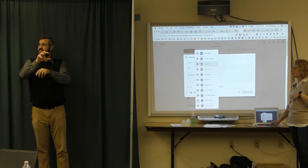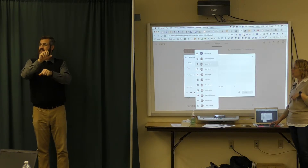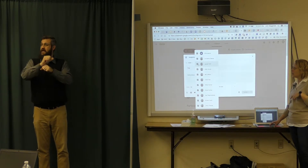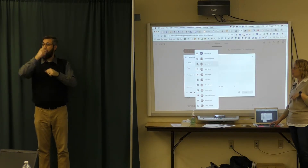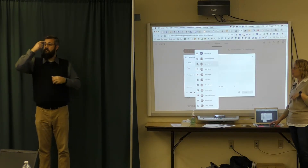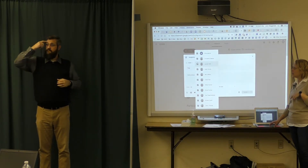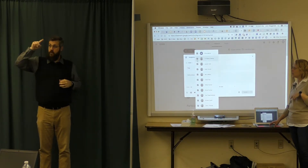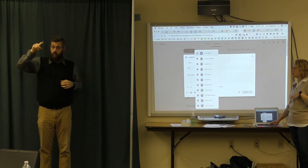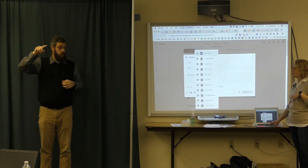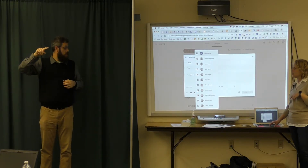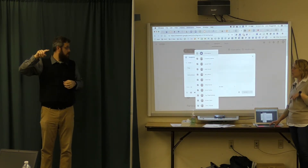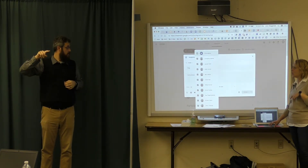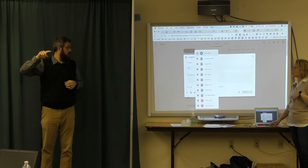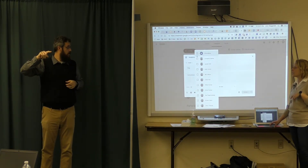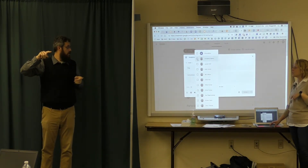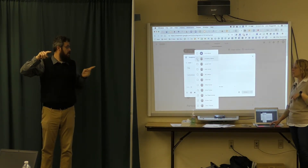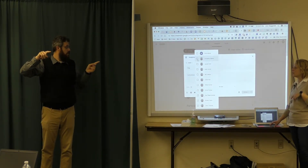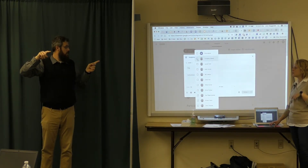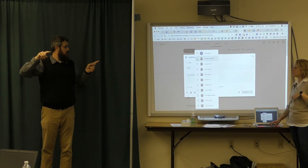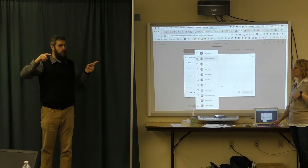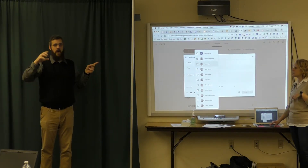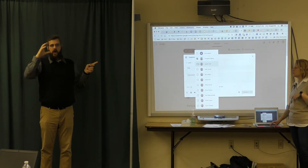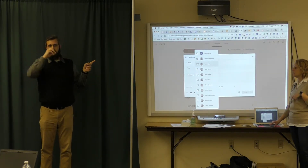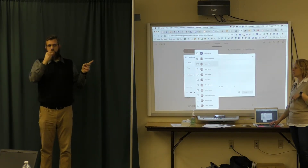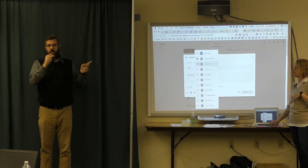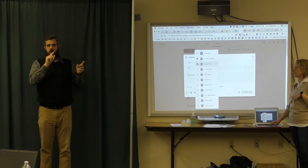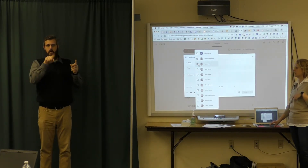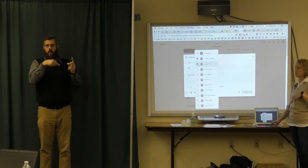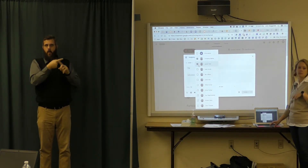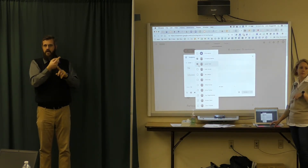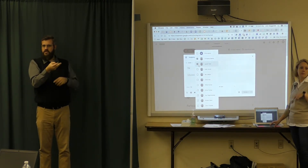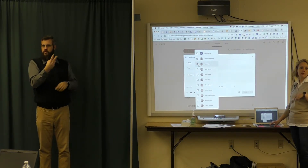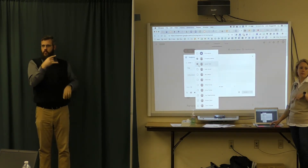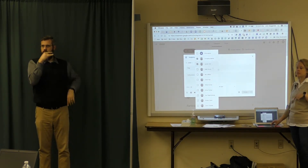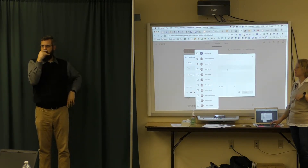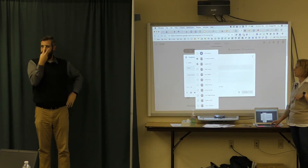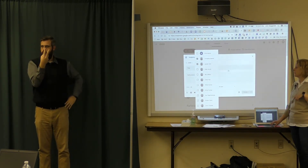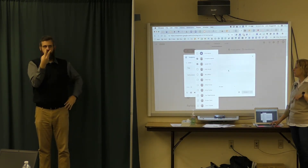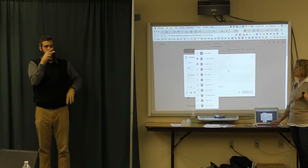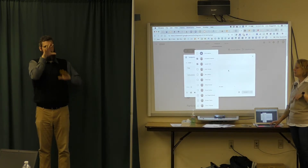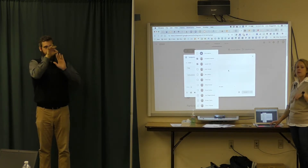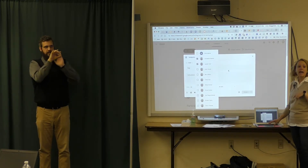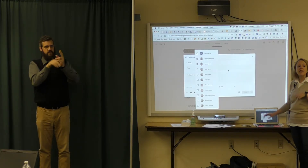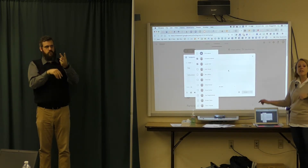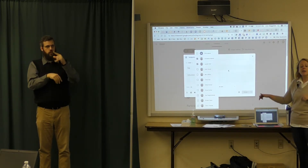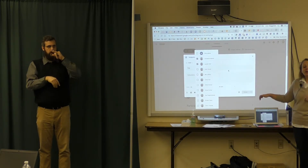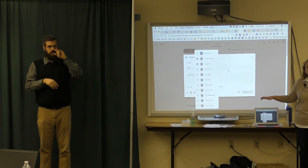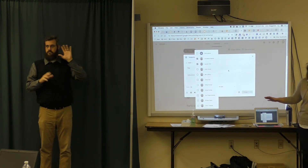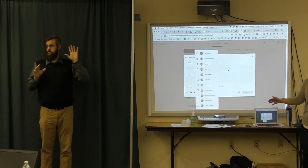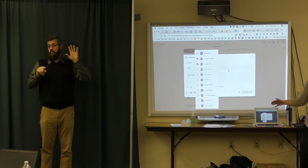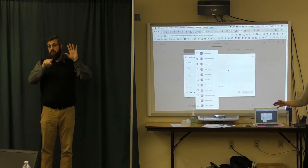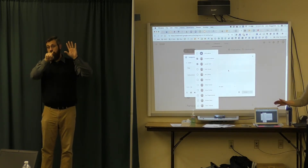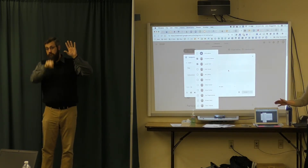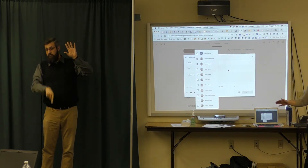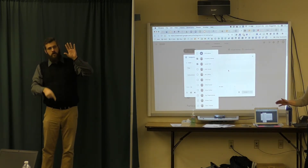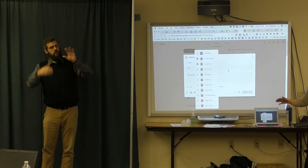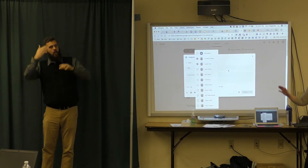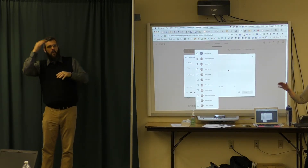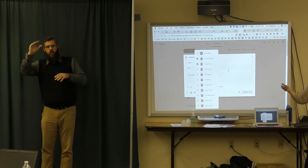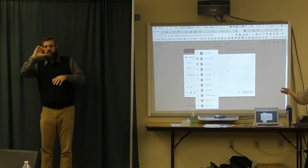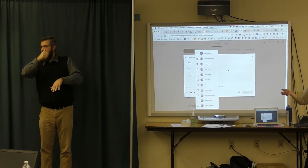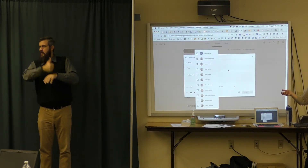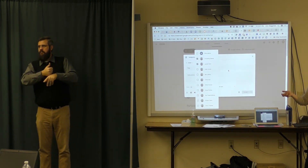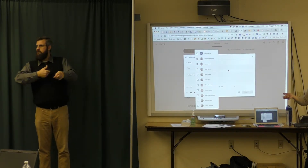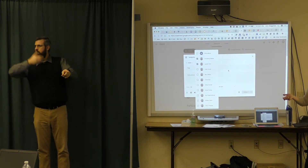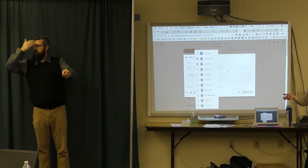for, oh, guess what? Just these two kids need it. Nice. Okay. And then the other kids don't even know it's there. Because